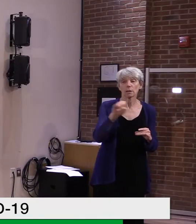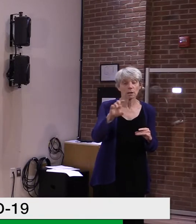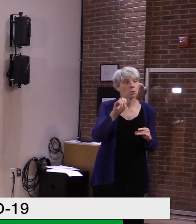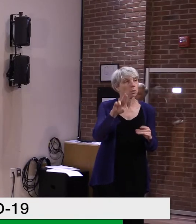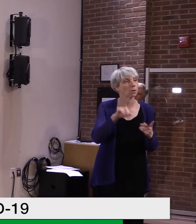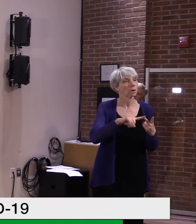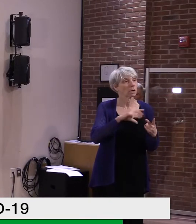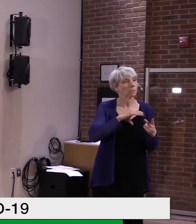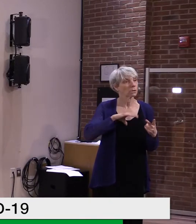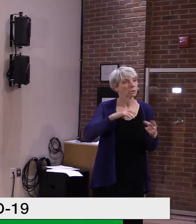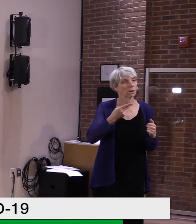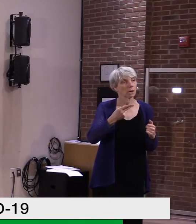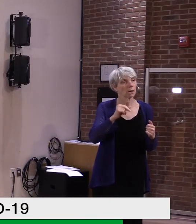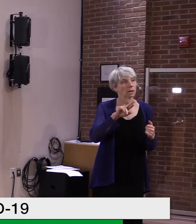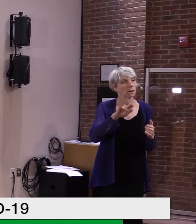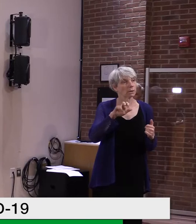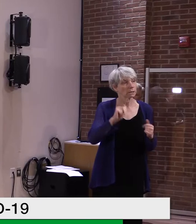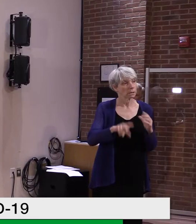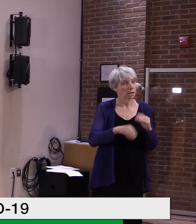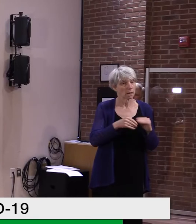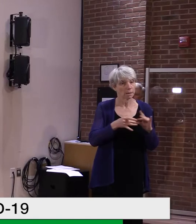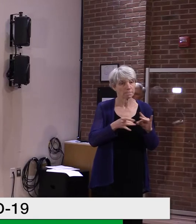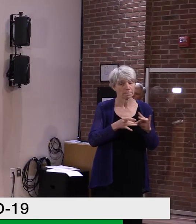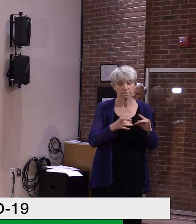might be able to add more to that.